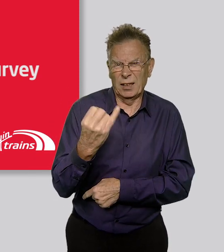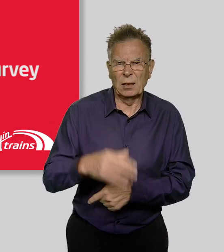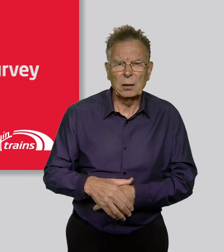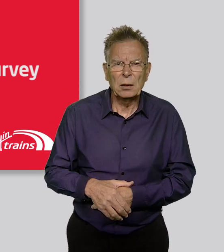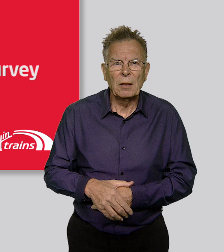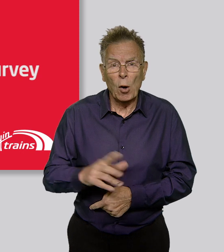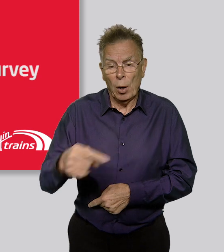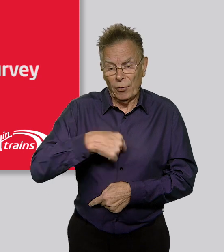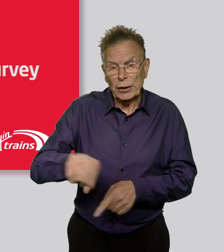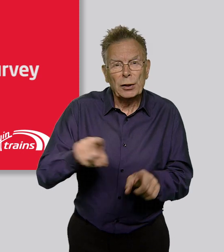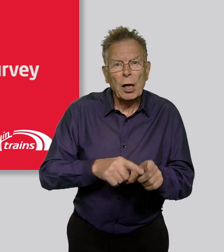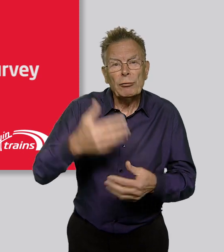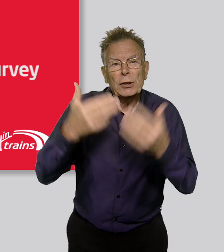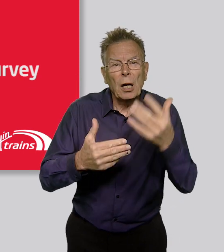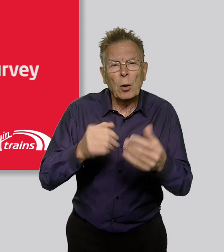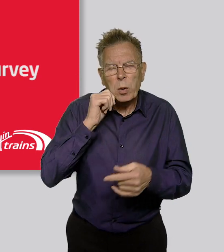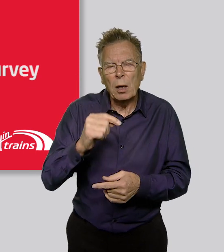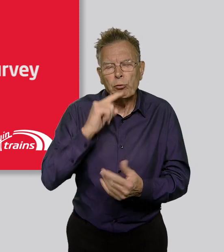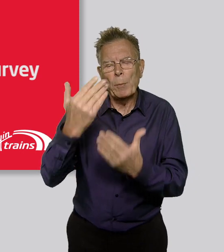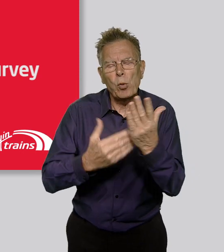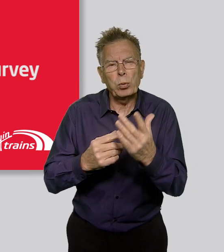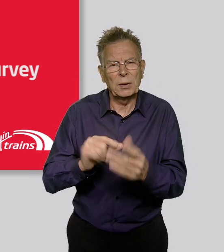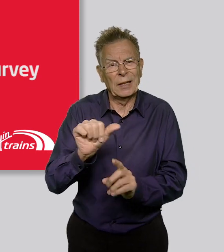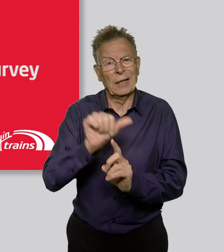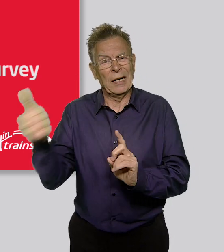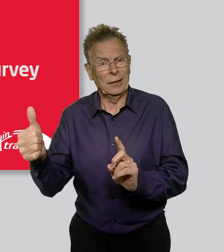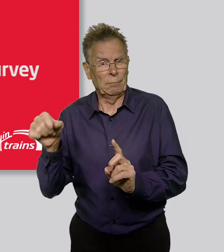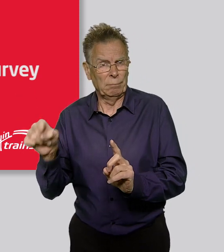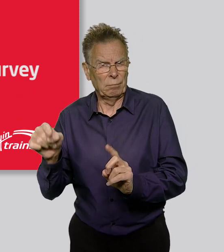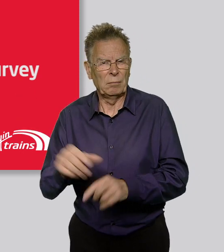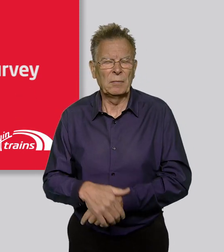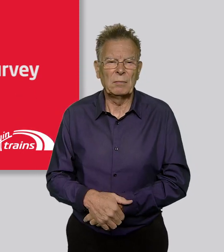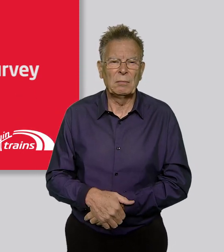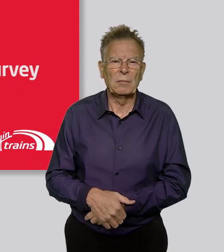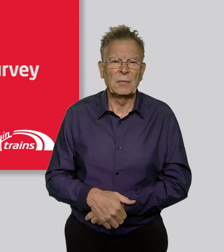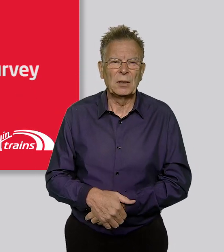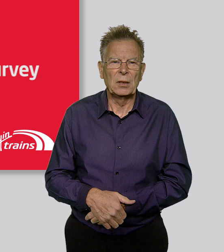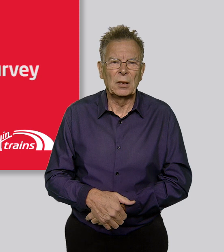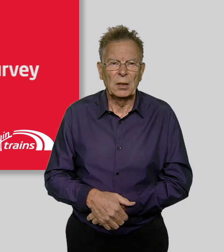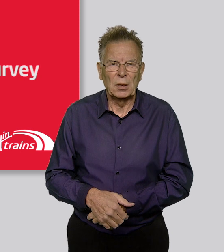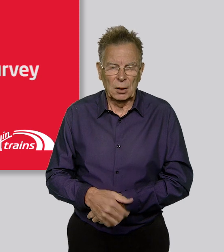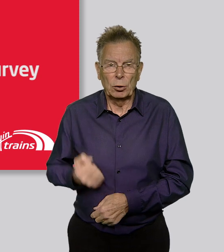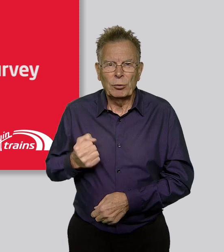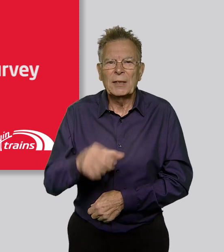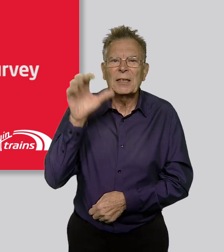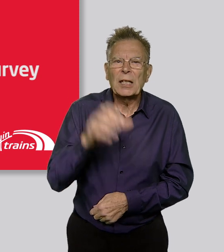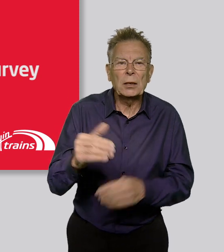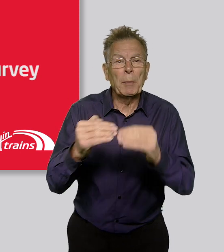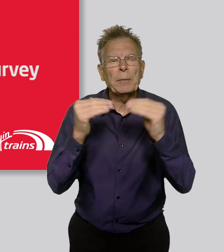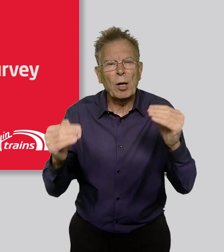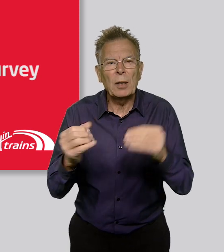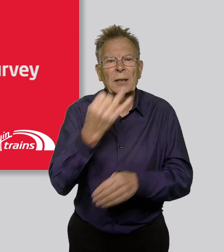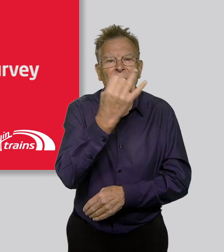Here's how we did last year, 2016. We'll have the results for this year in our next report.